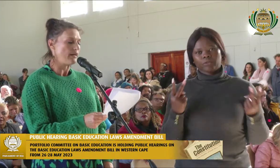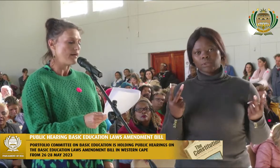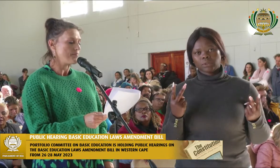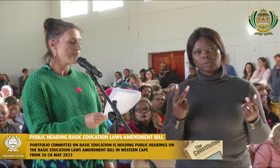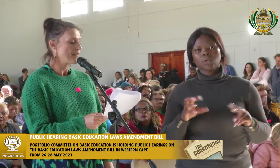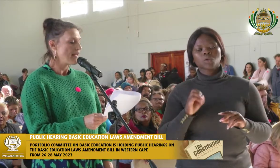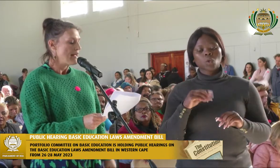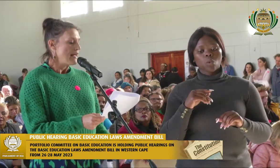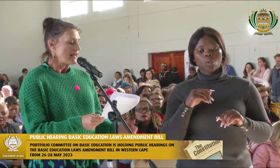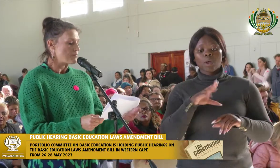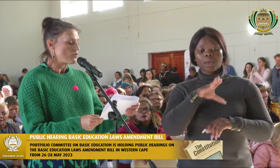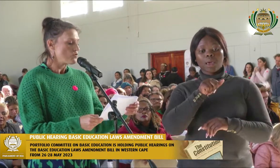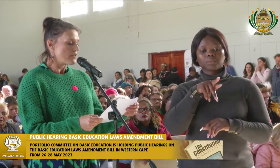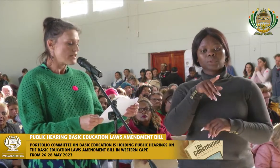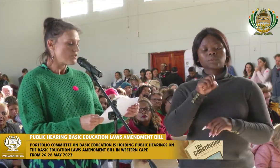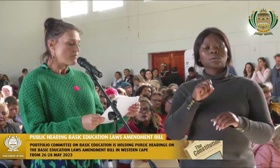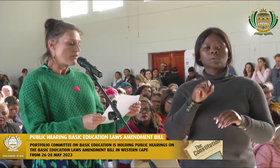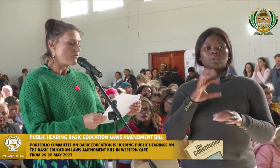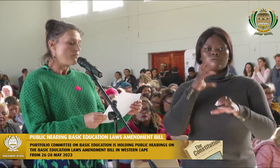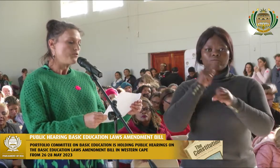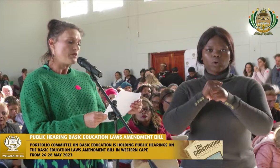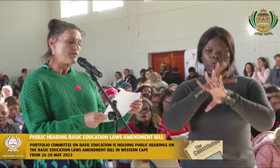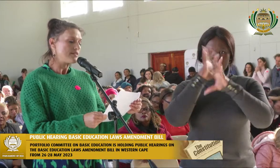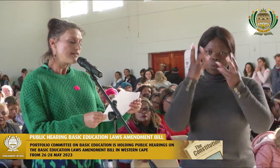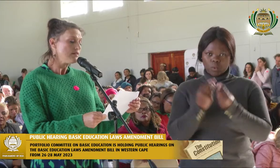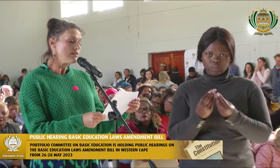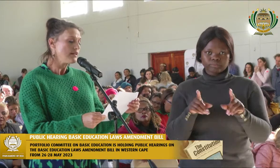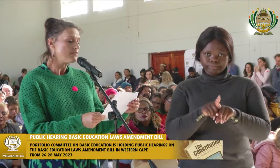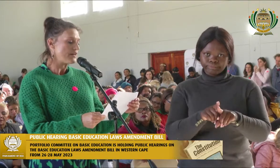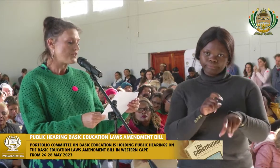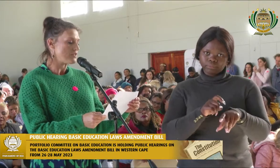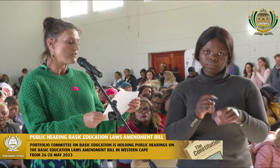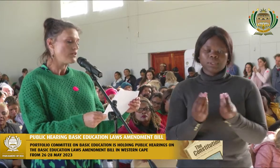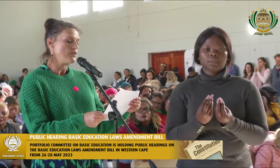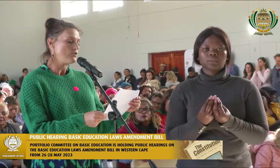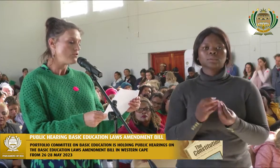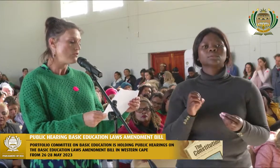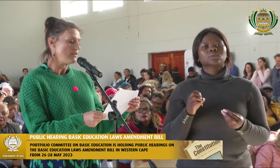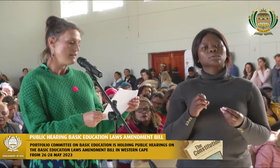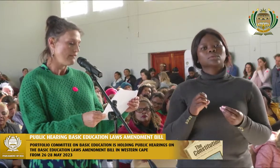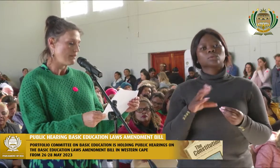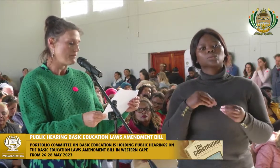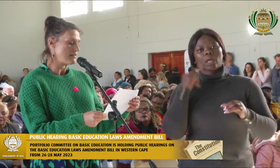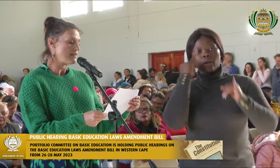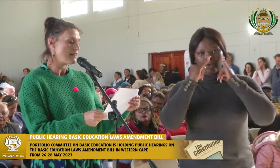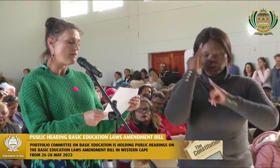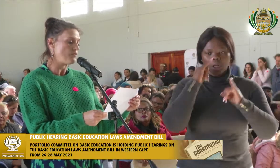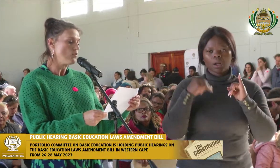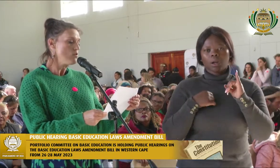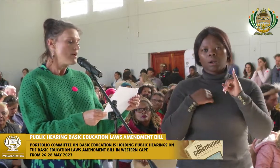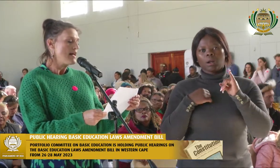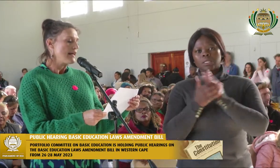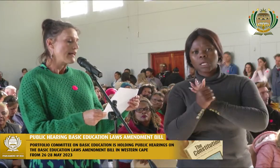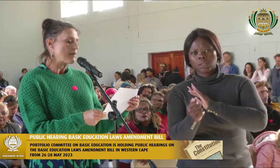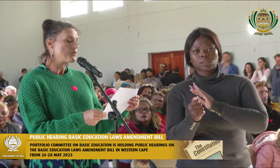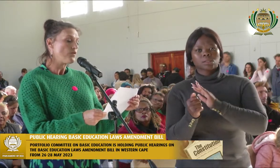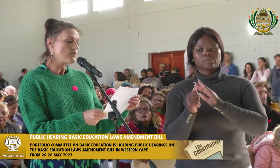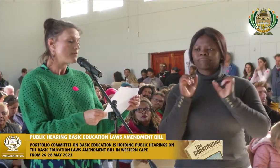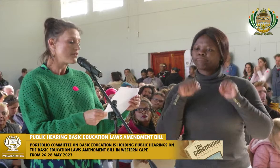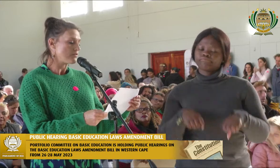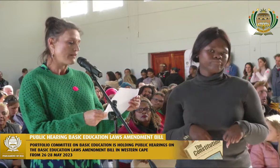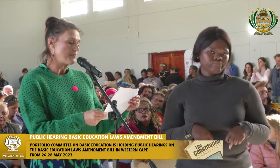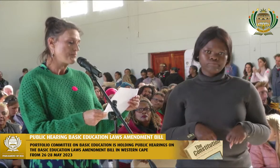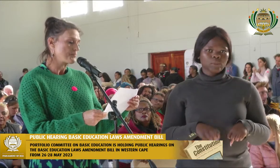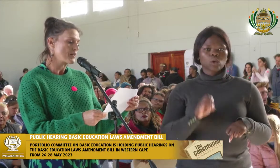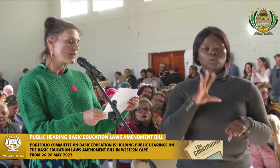one umbrella. CAPS also does not make room for different skills and innovation. to development. Therefore, caps